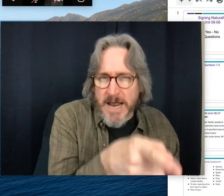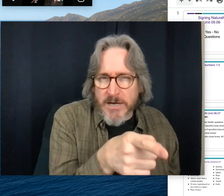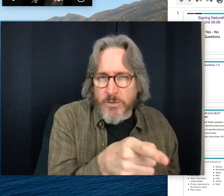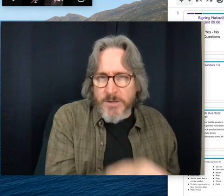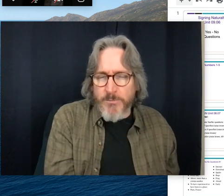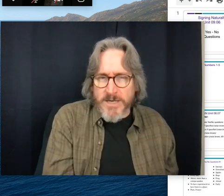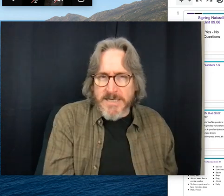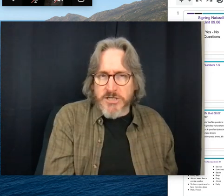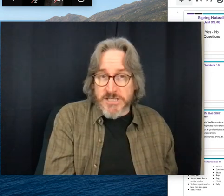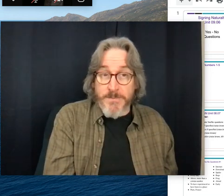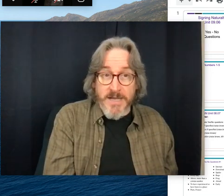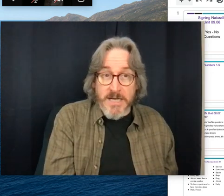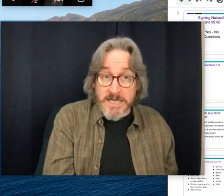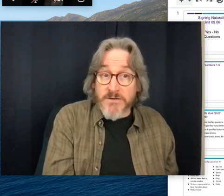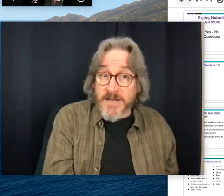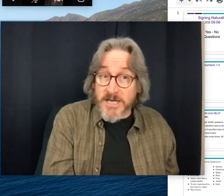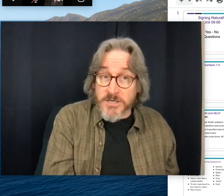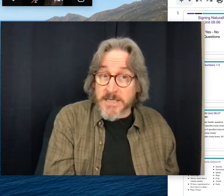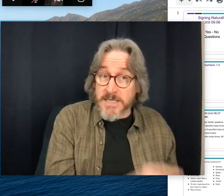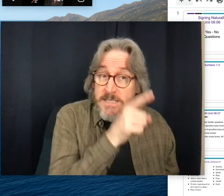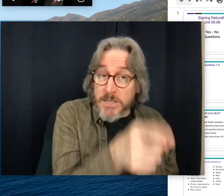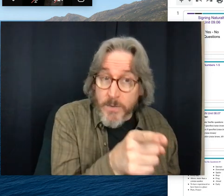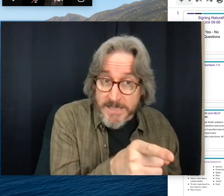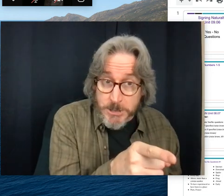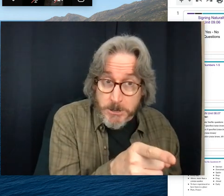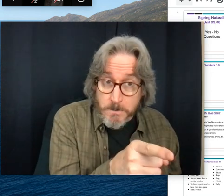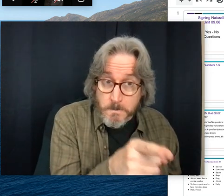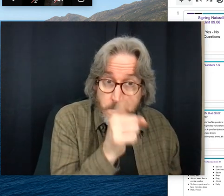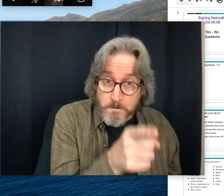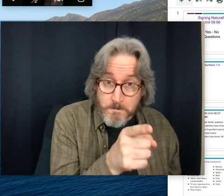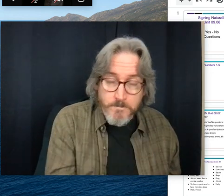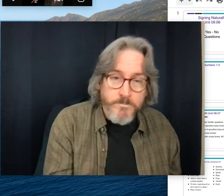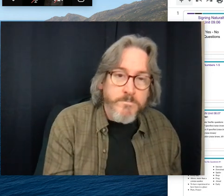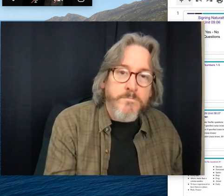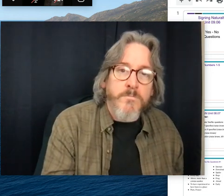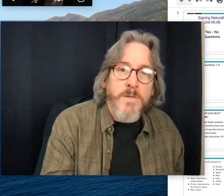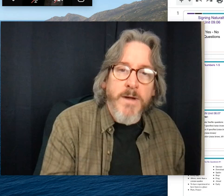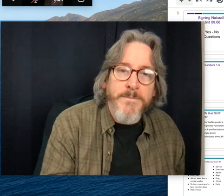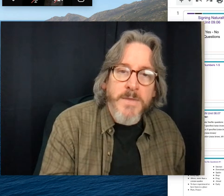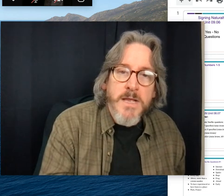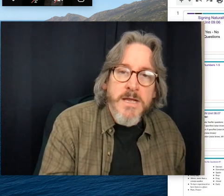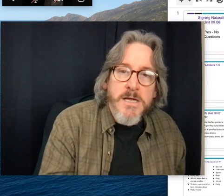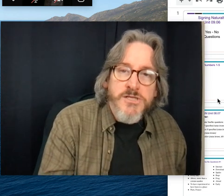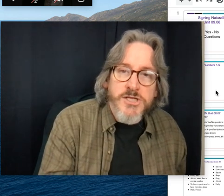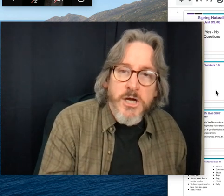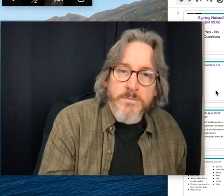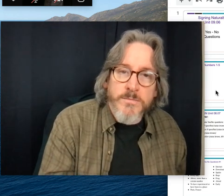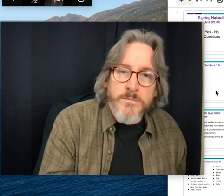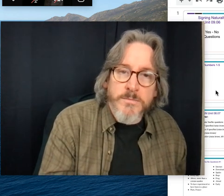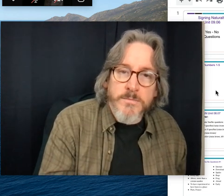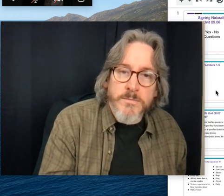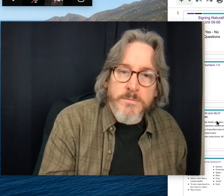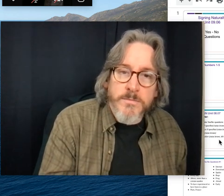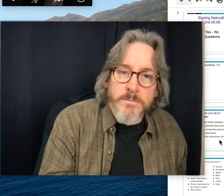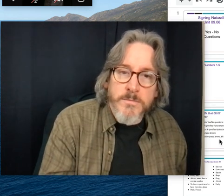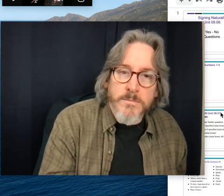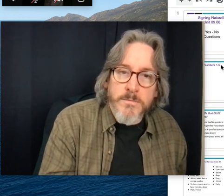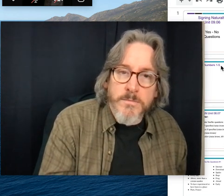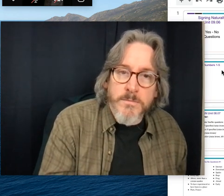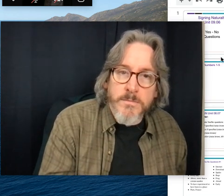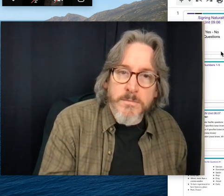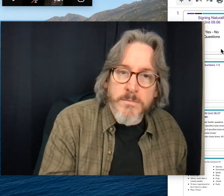Oftentimes we're going to end with a pointing just to be a clarification. This is the question. All right. So,